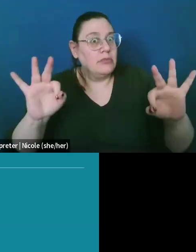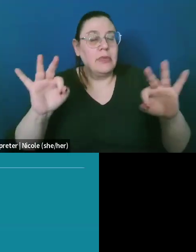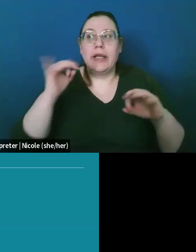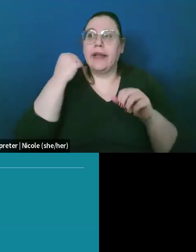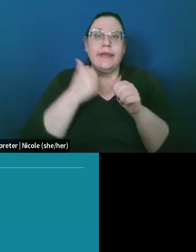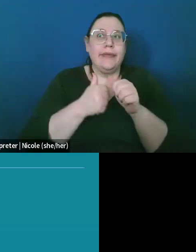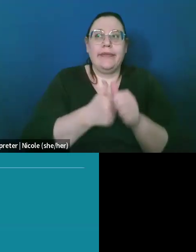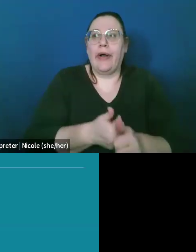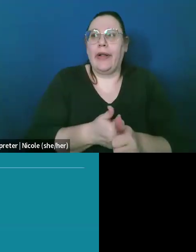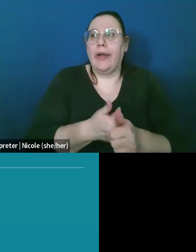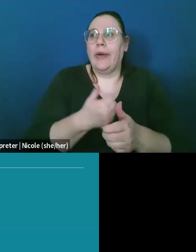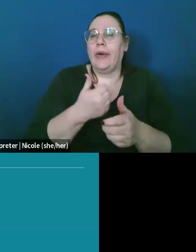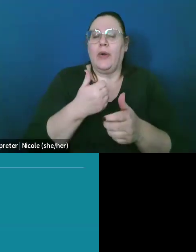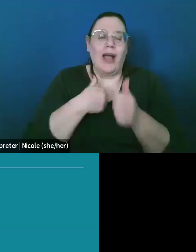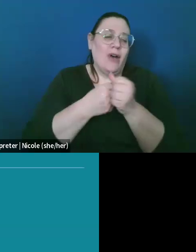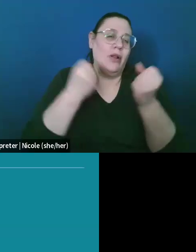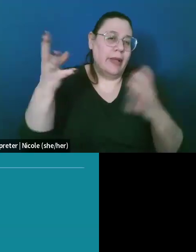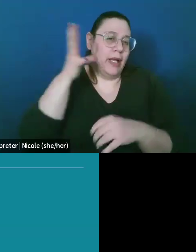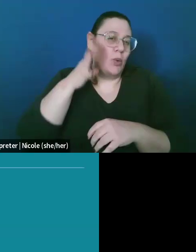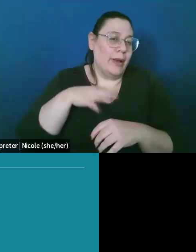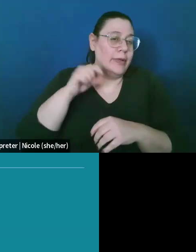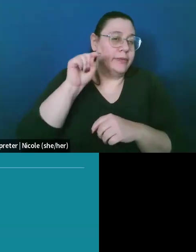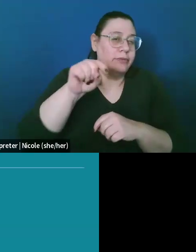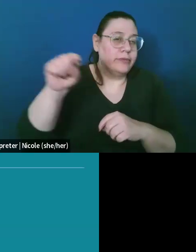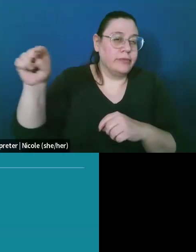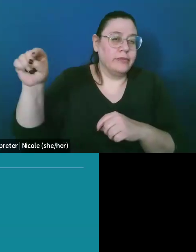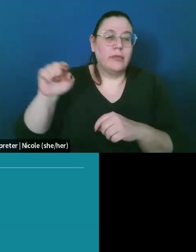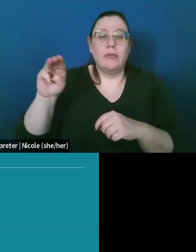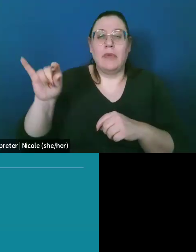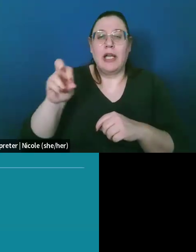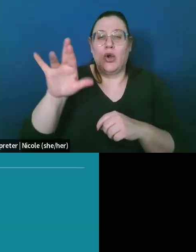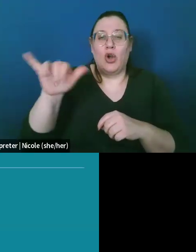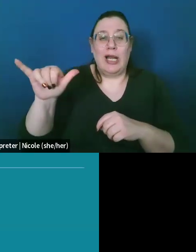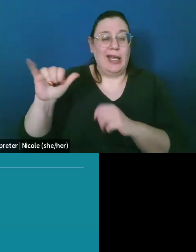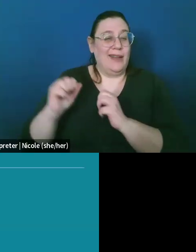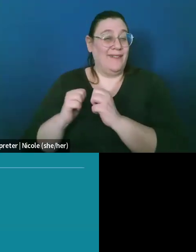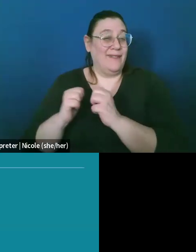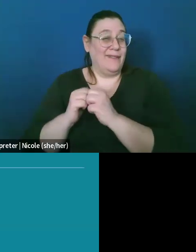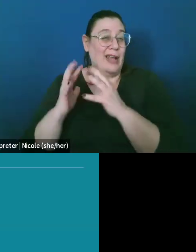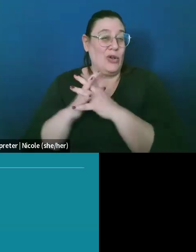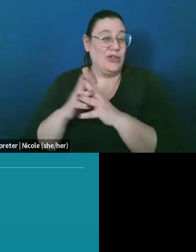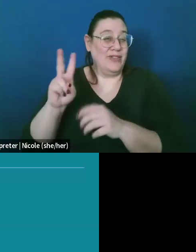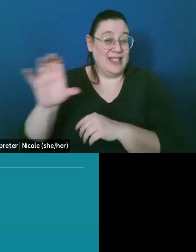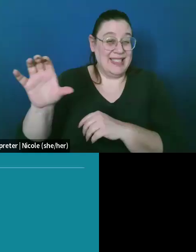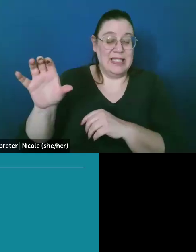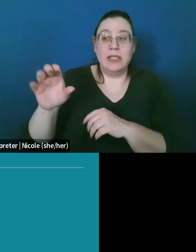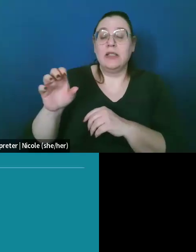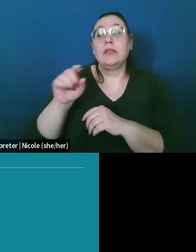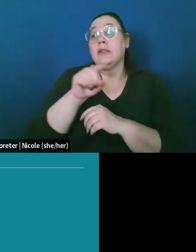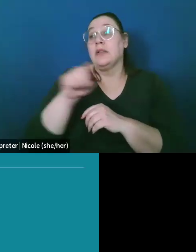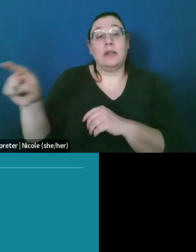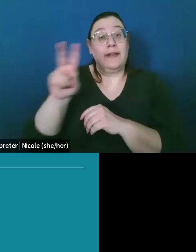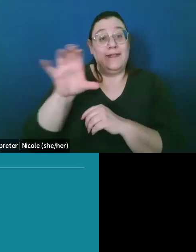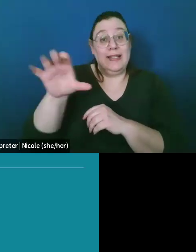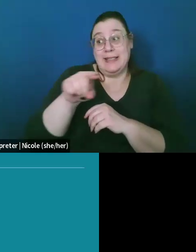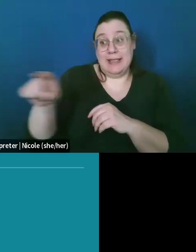like, I'm following a lot of women, minority kind of founder VCs, and those VCs